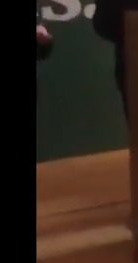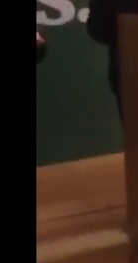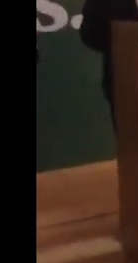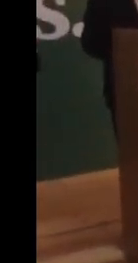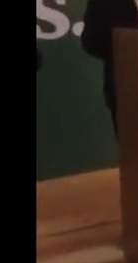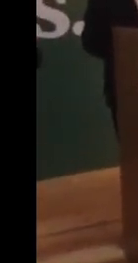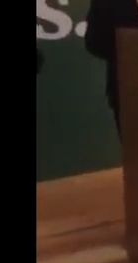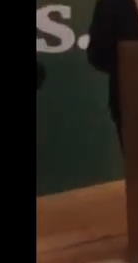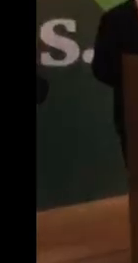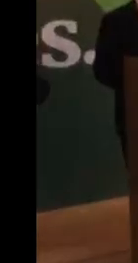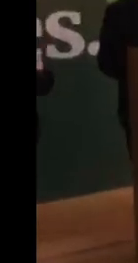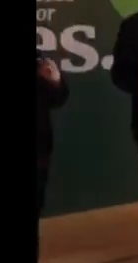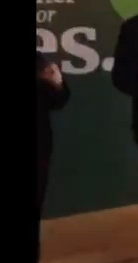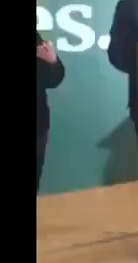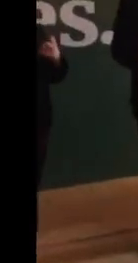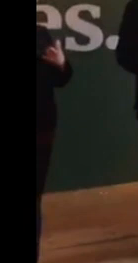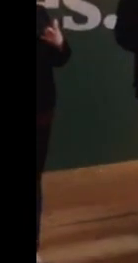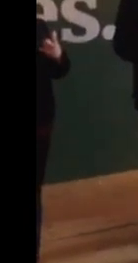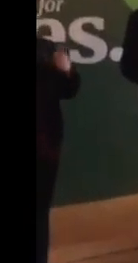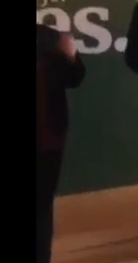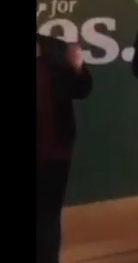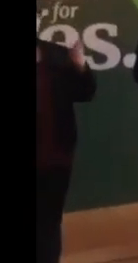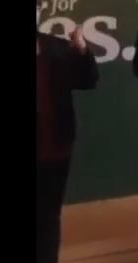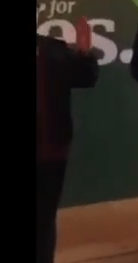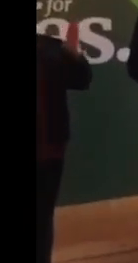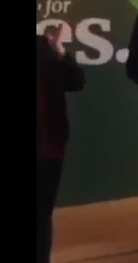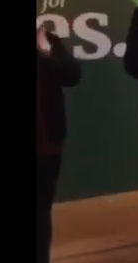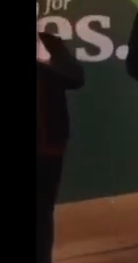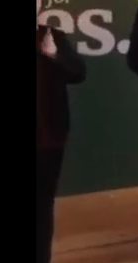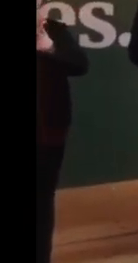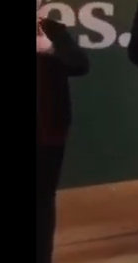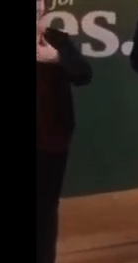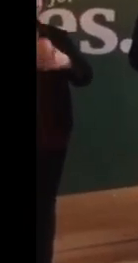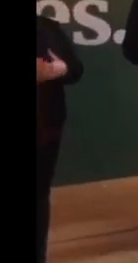extraordinary brave testimony to you today.